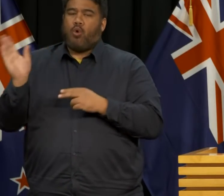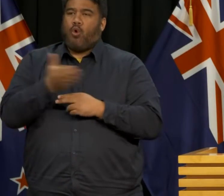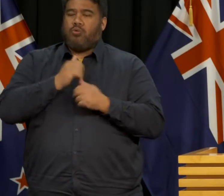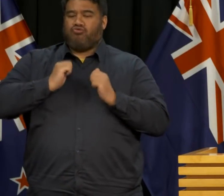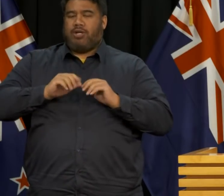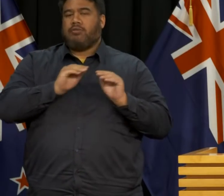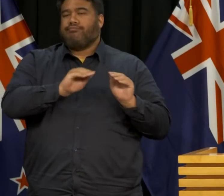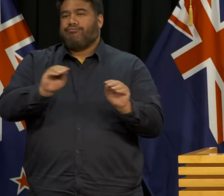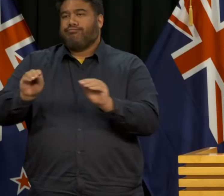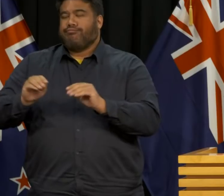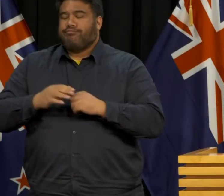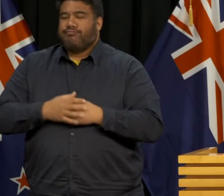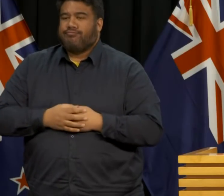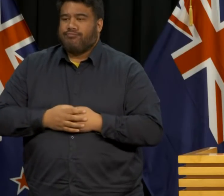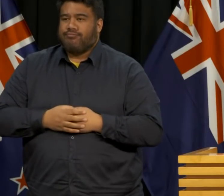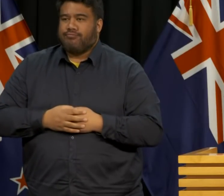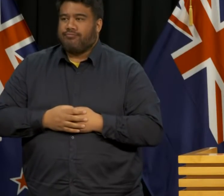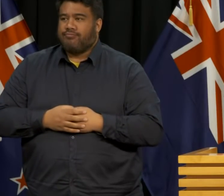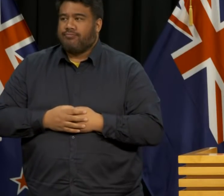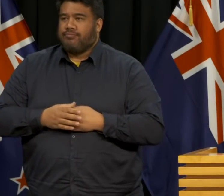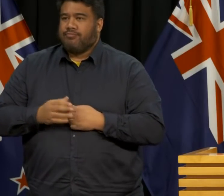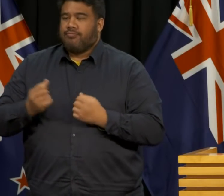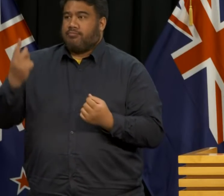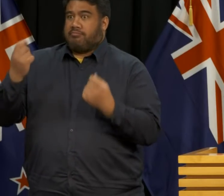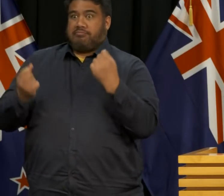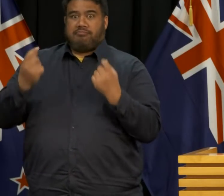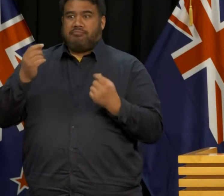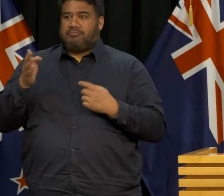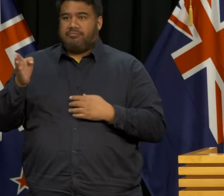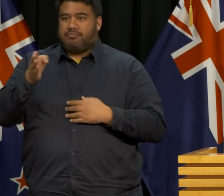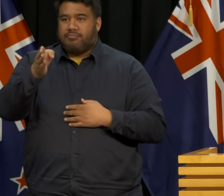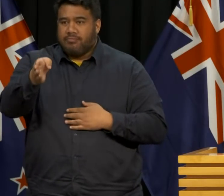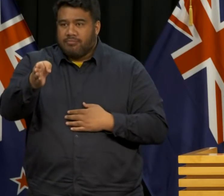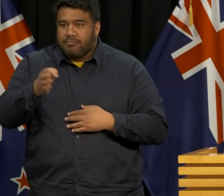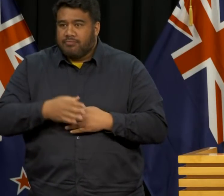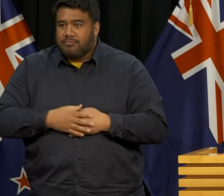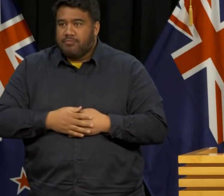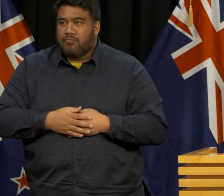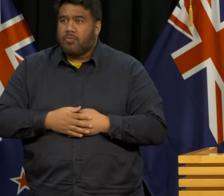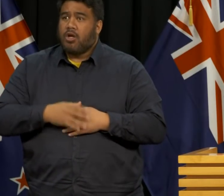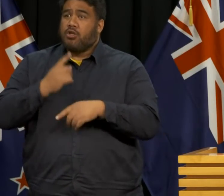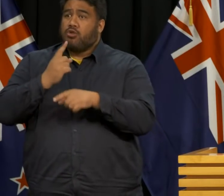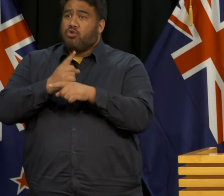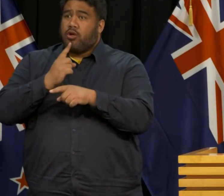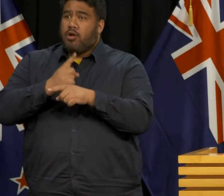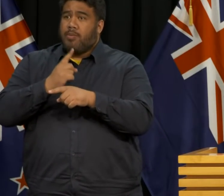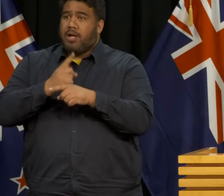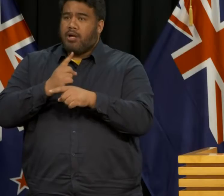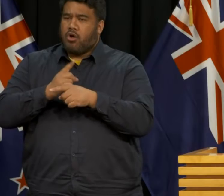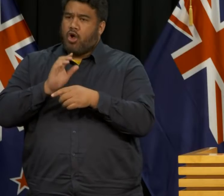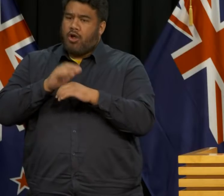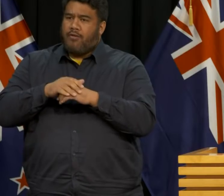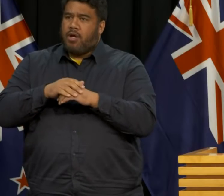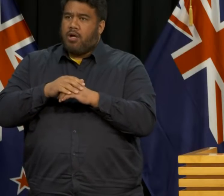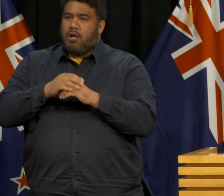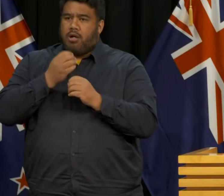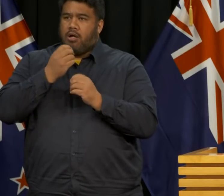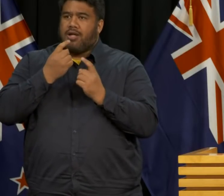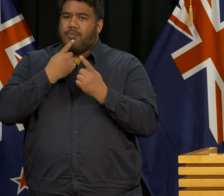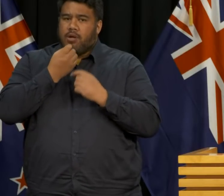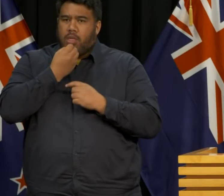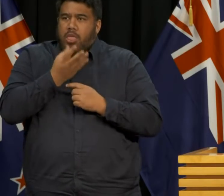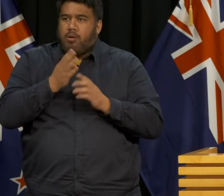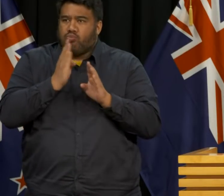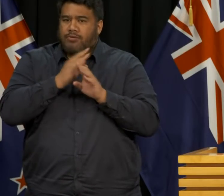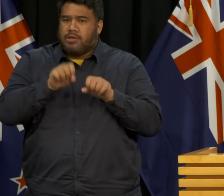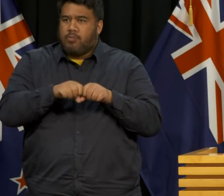regardless of the role that they are undertaking. Can I ask you about the privacy leak in regards to Michelle Vogue? Michael Woodhouse is